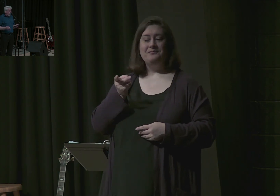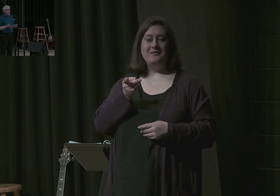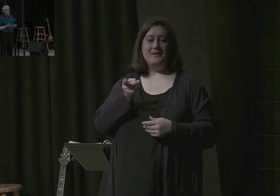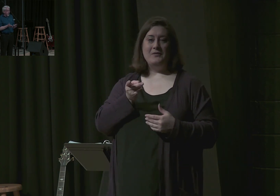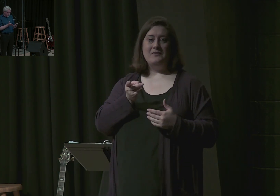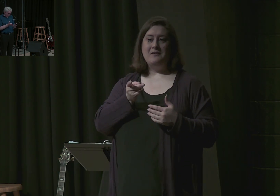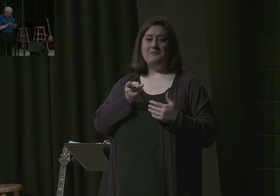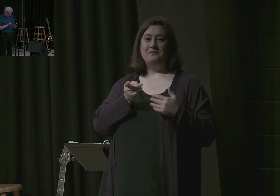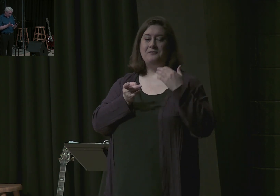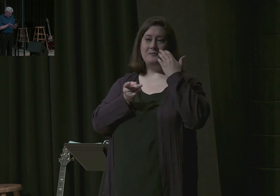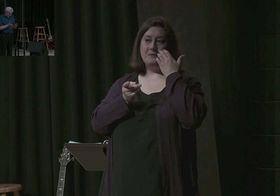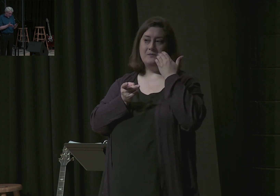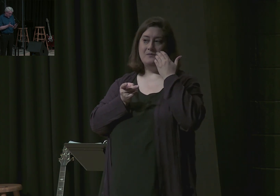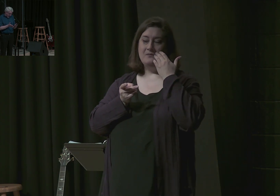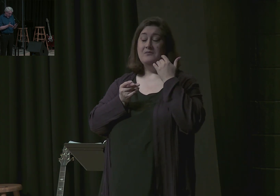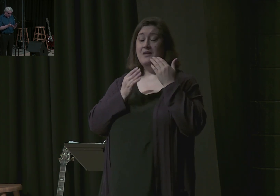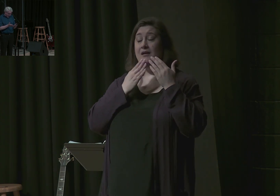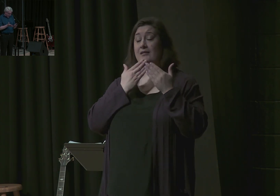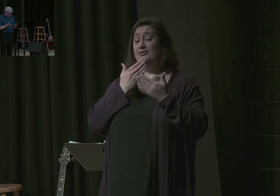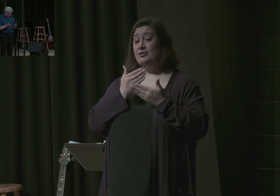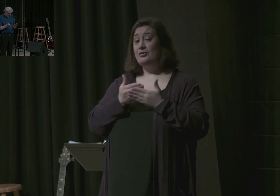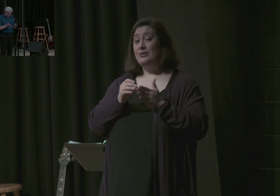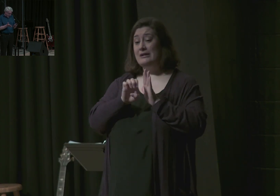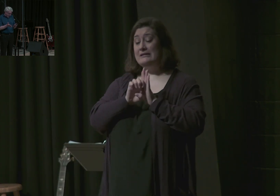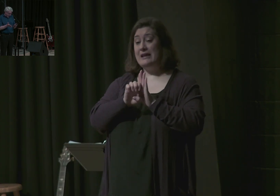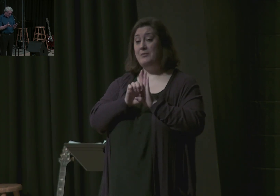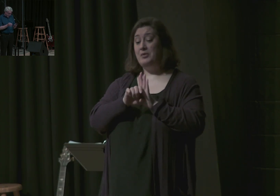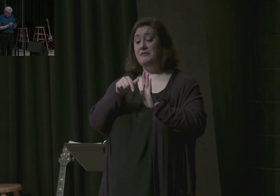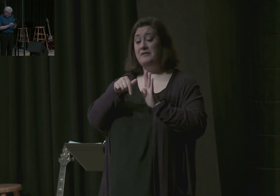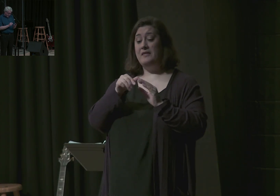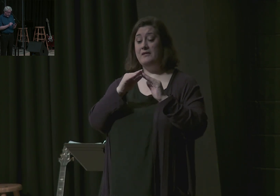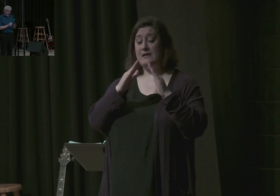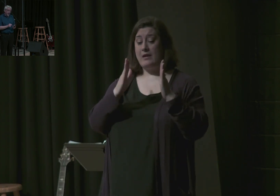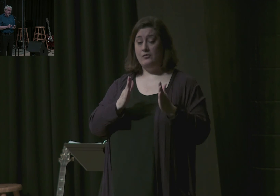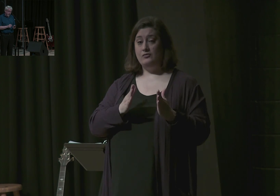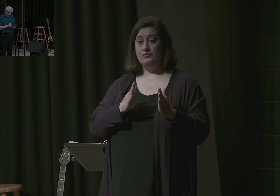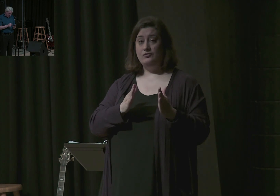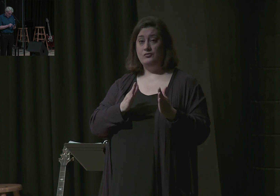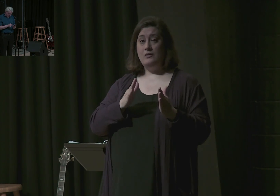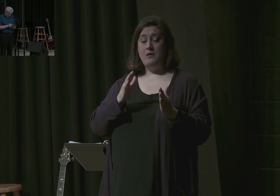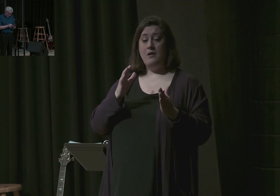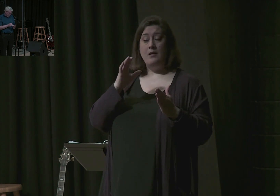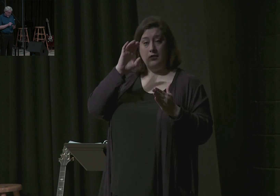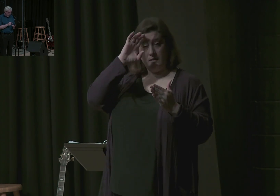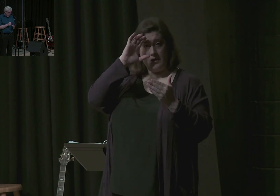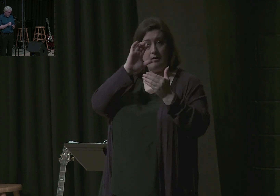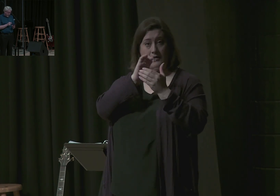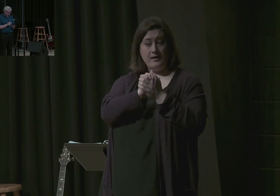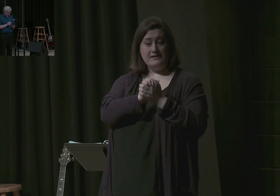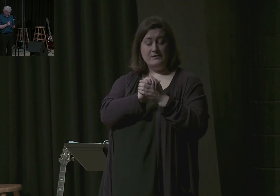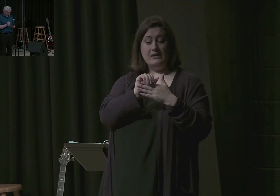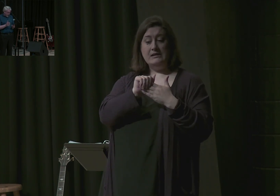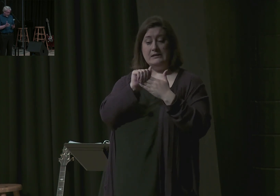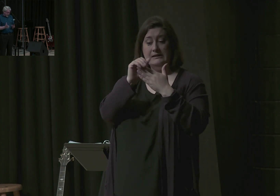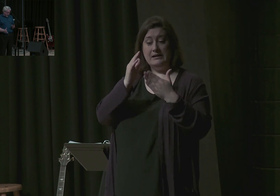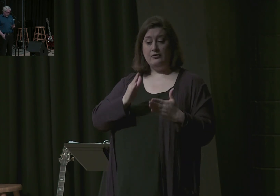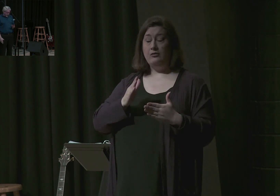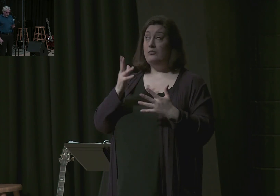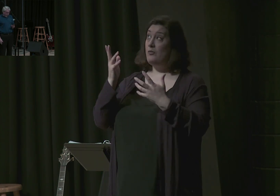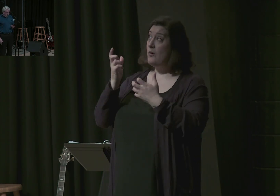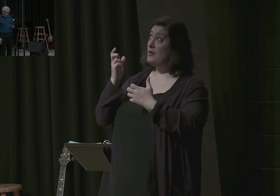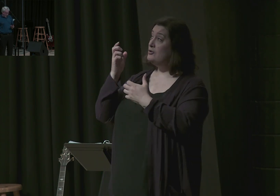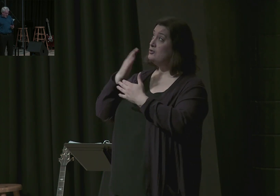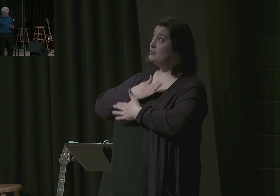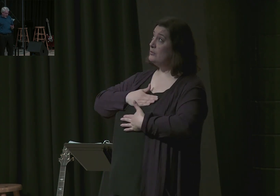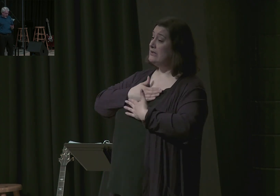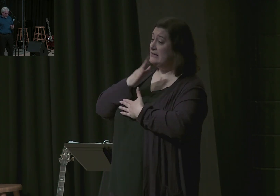Here's a wonderful example of how to interact, rare as it may be in the Bible, and certainly in this home. The husband, as a leader